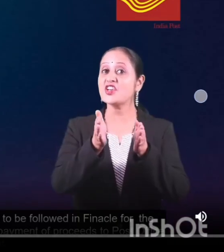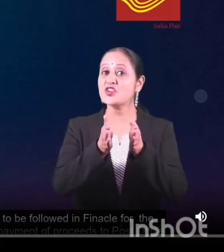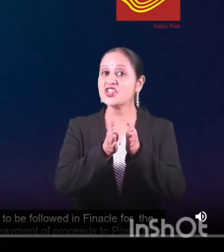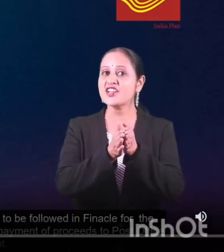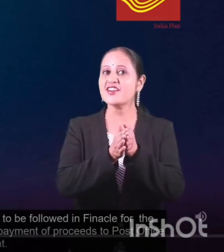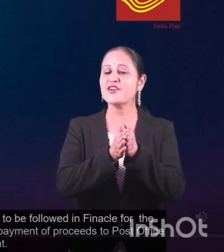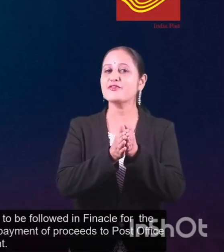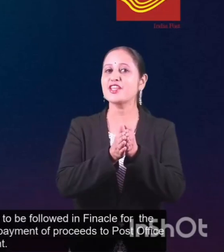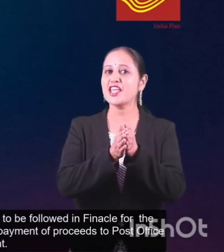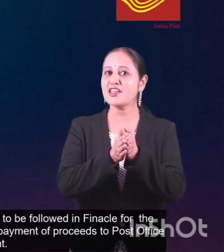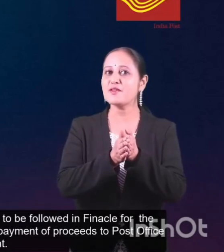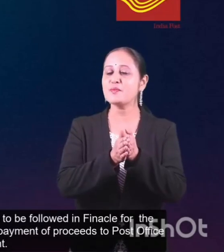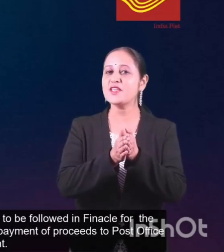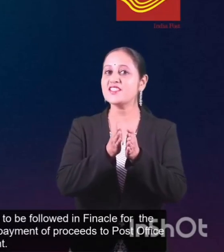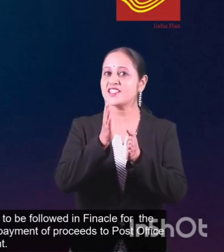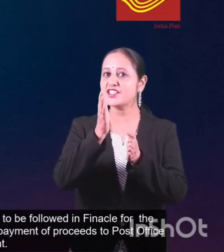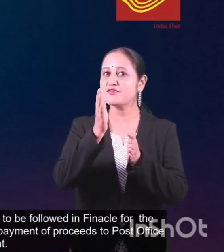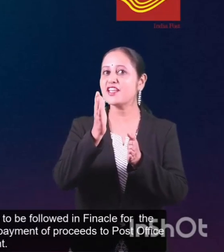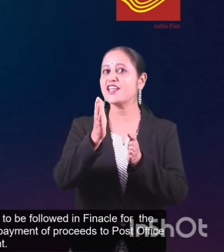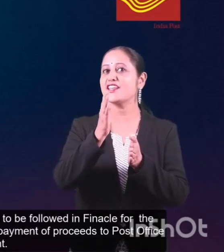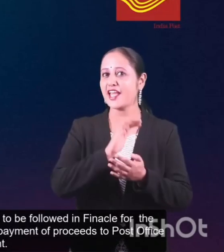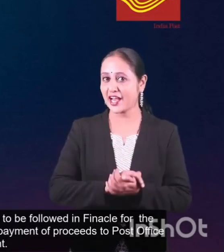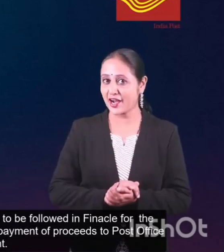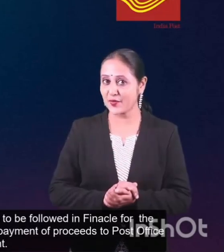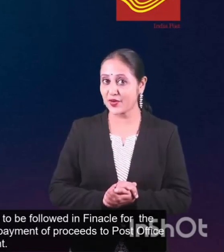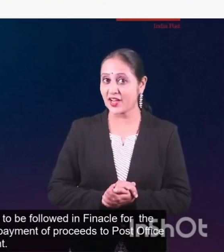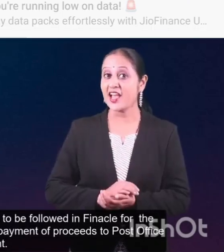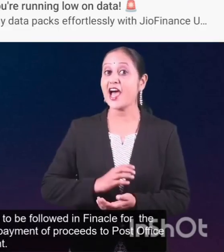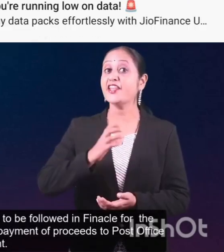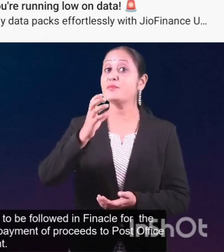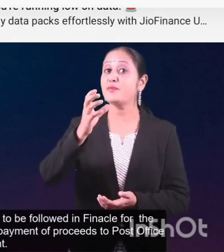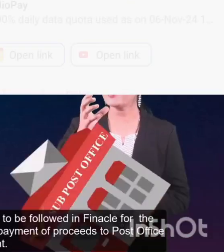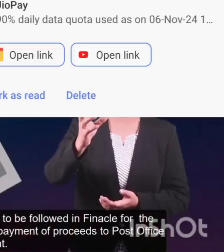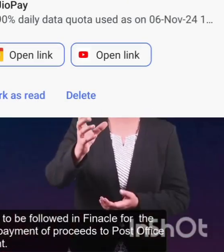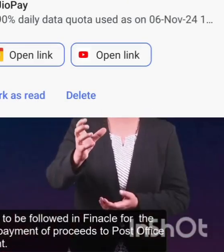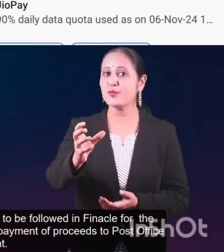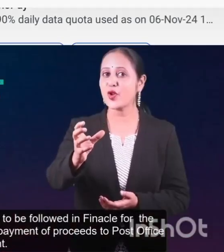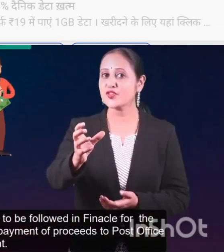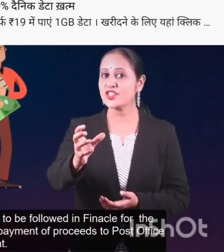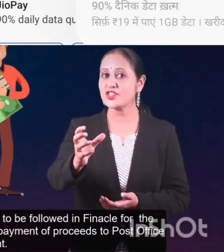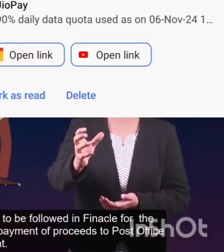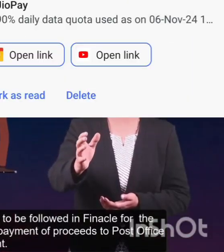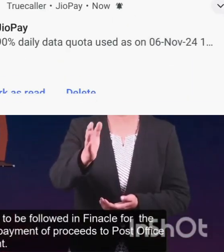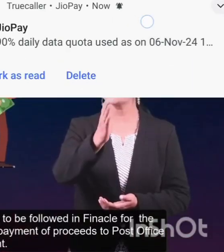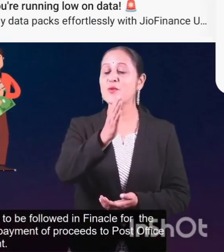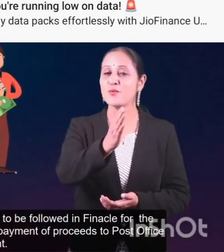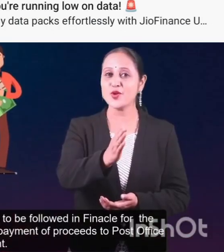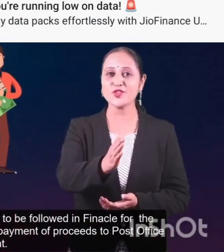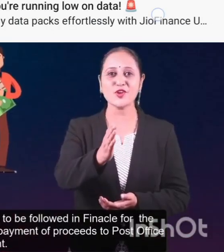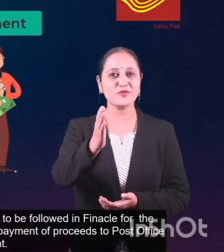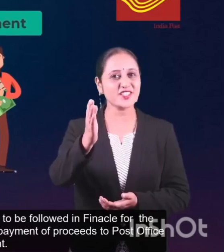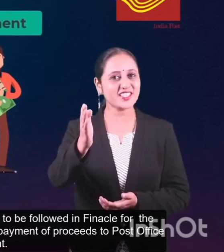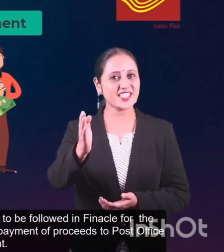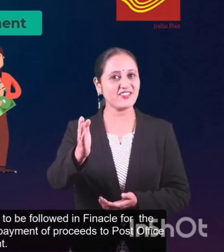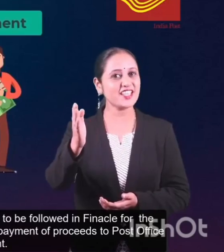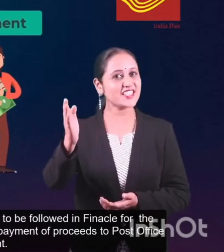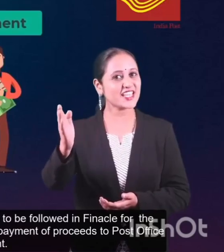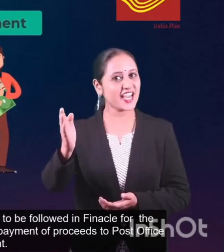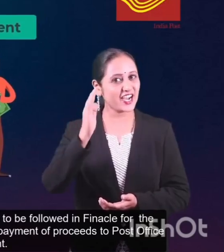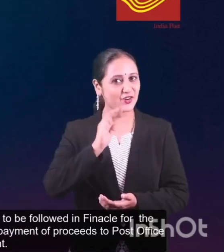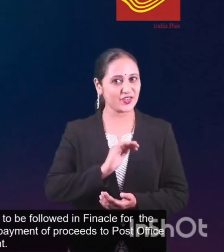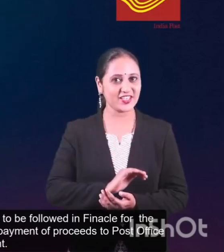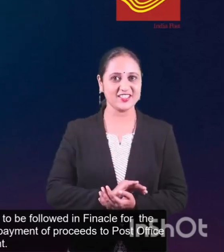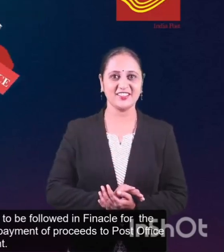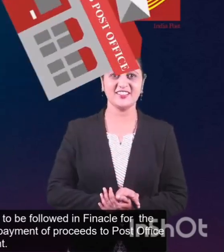for the maturity closure of the KVP certificate account and payment process through